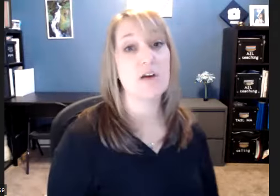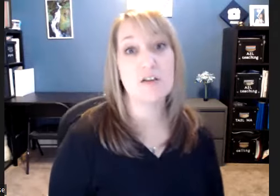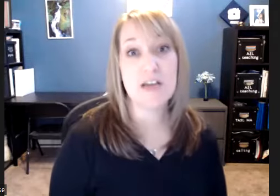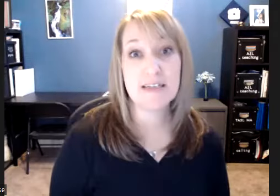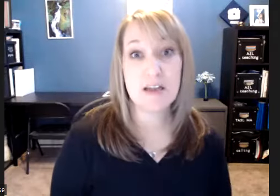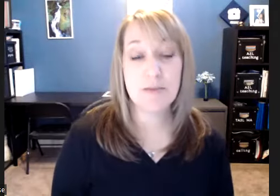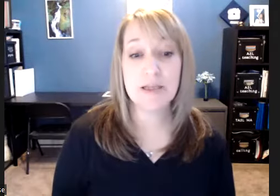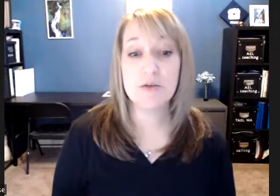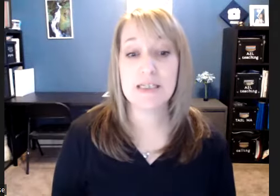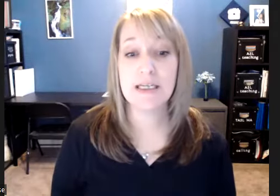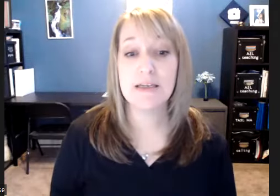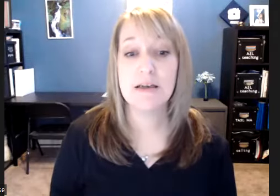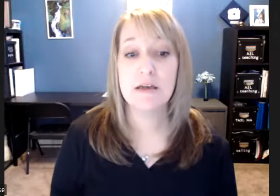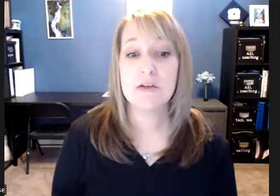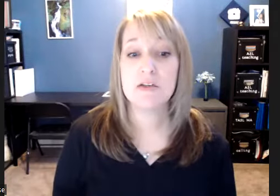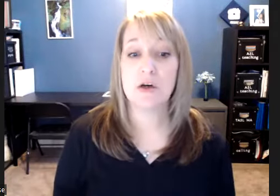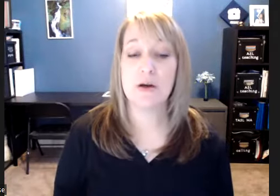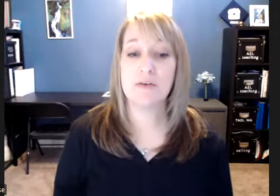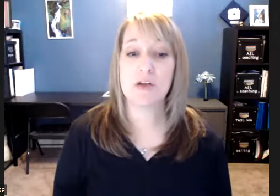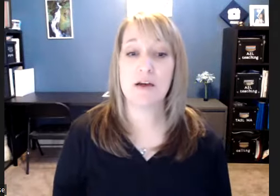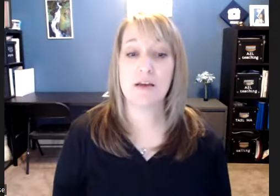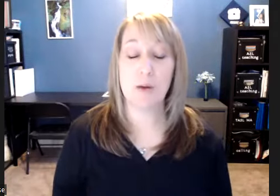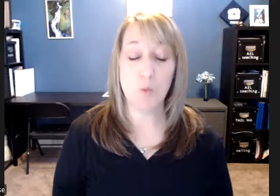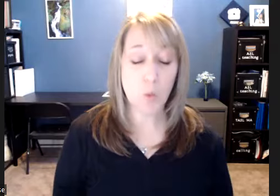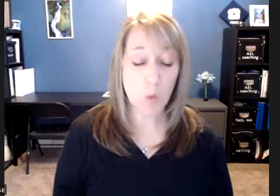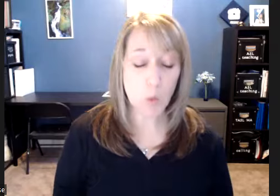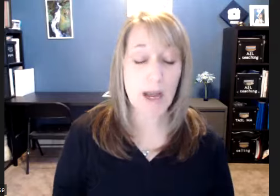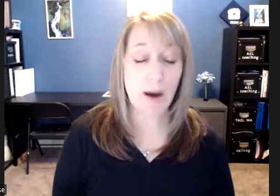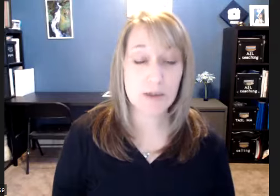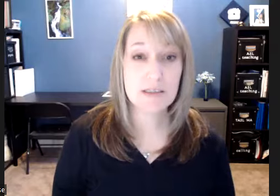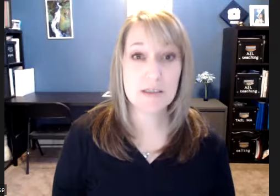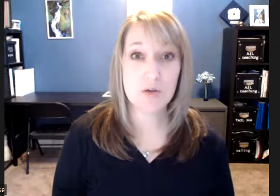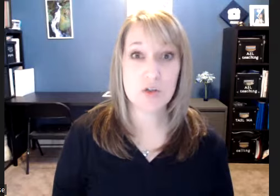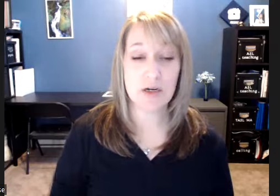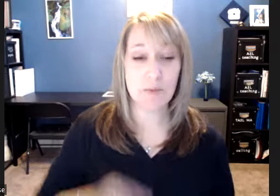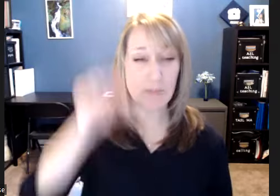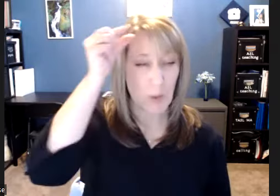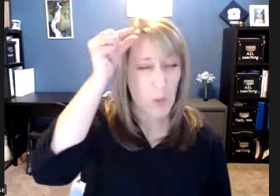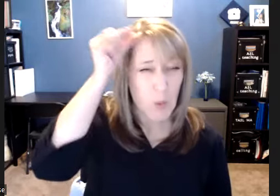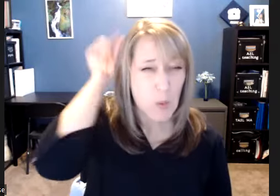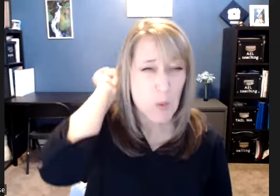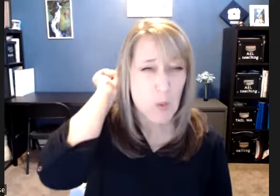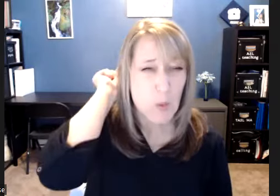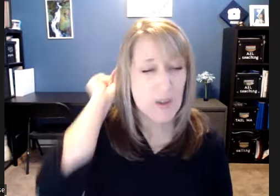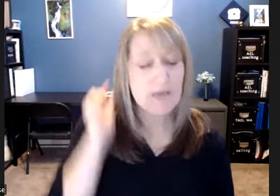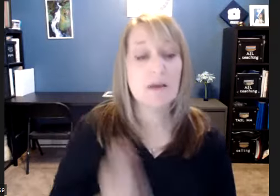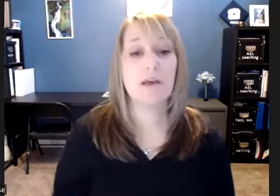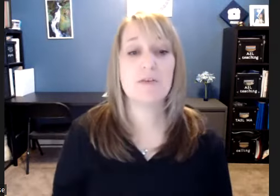also has a non-manual sign. So if you're talking about, wow, it's so short, it would be, if it's